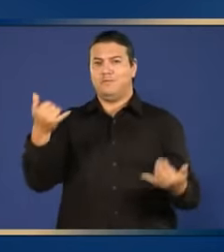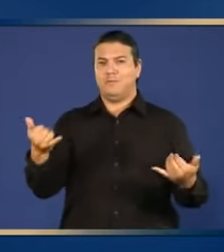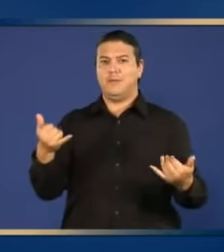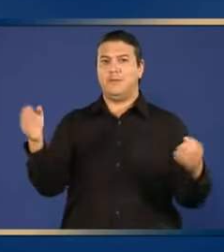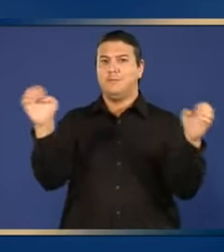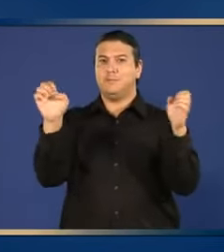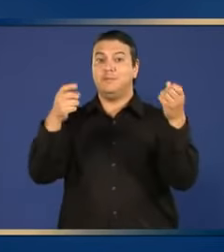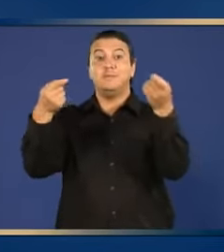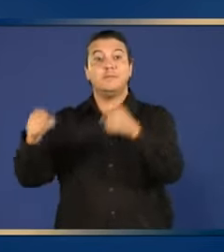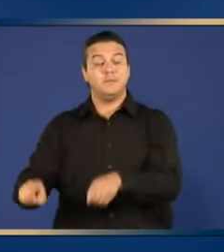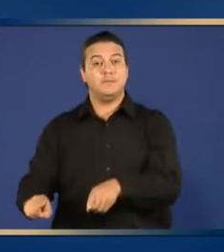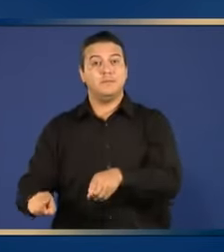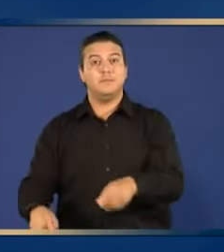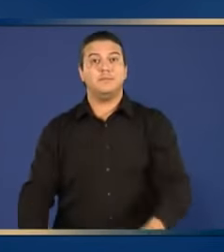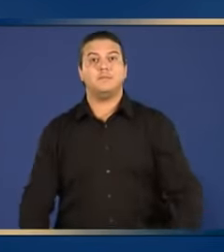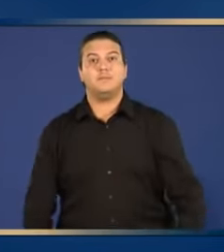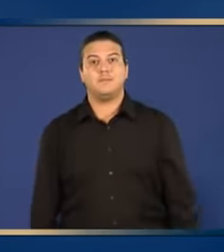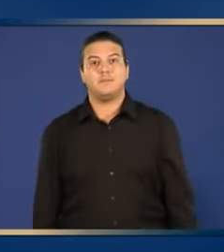emergency situation.